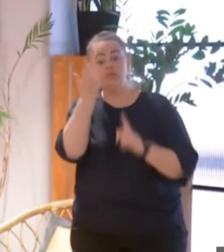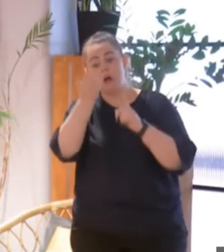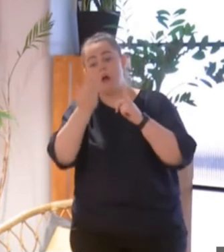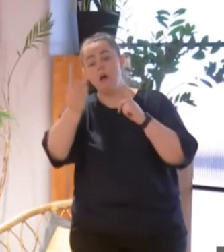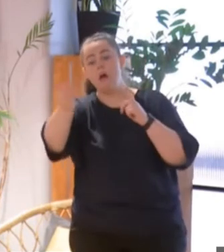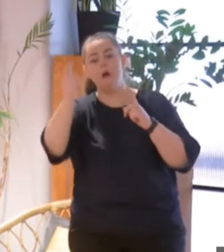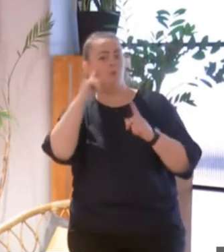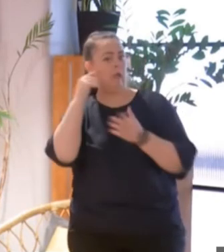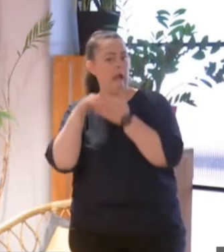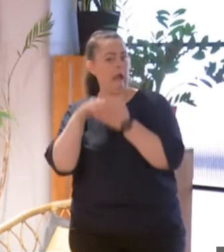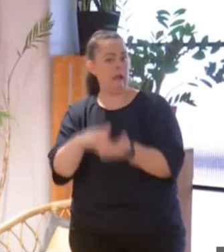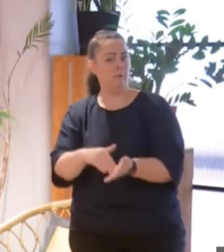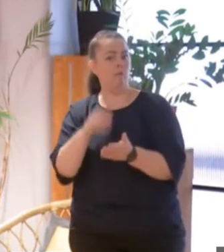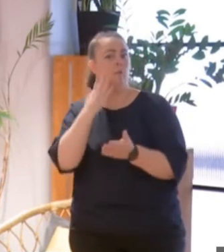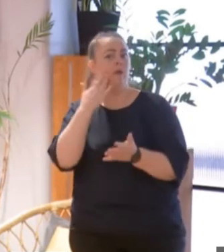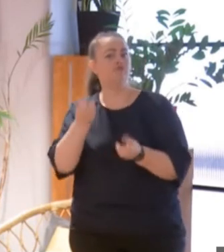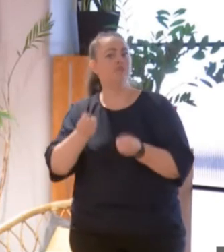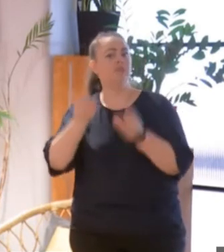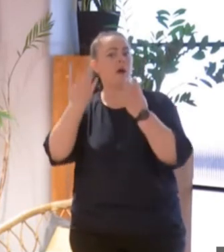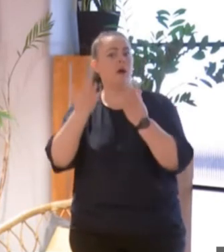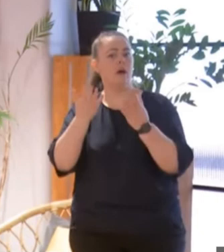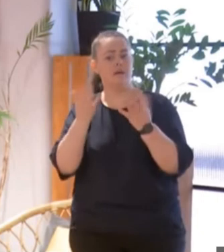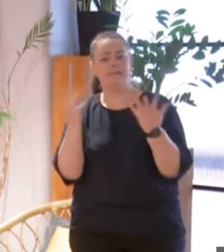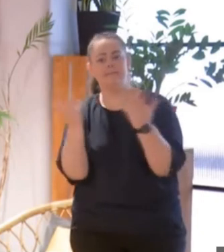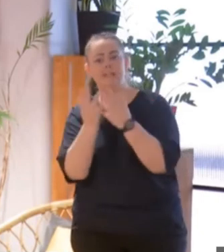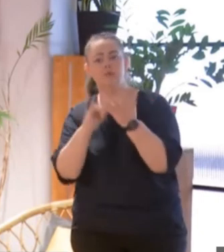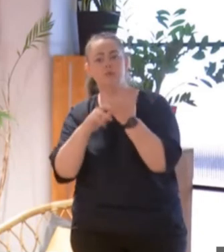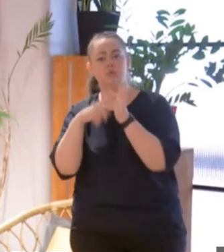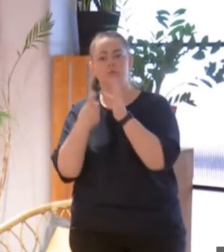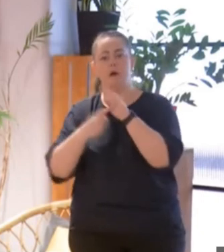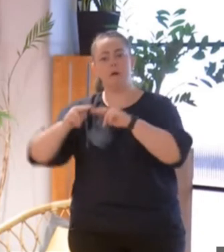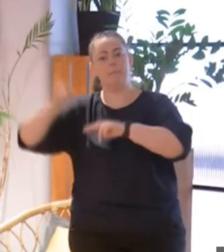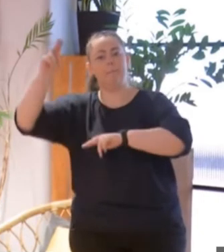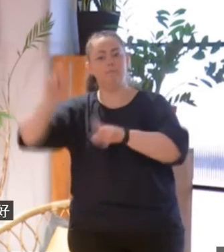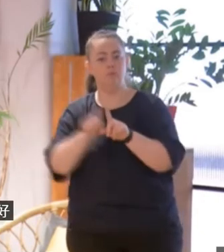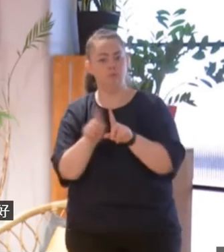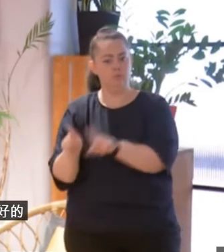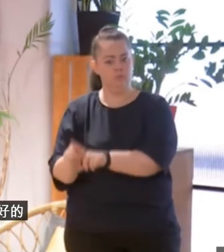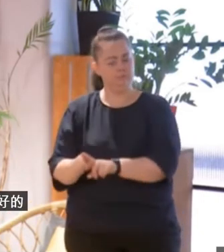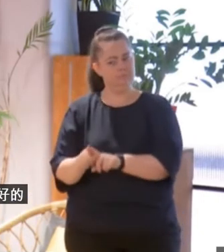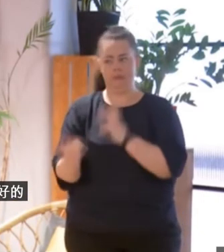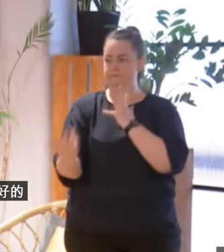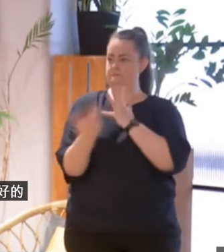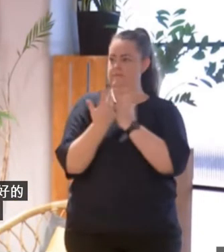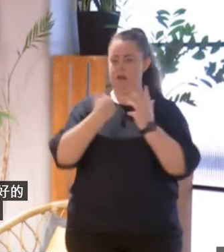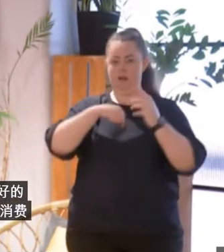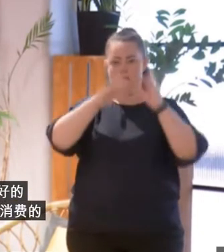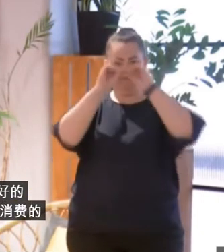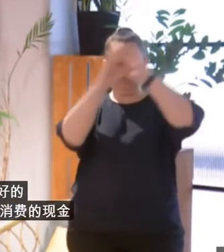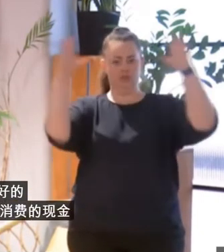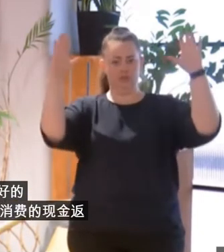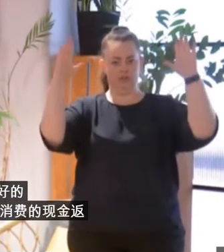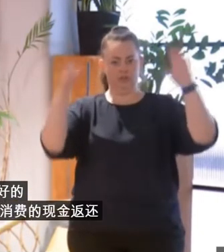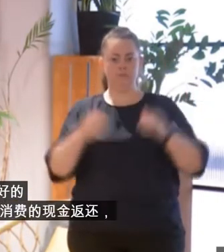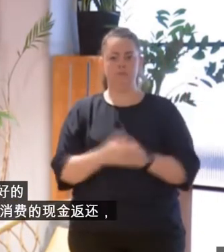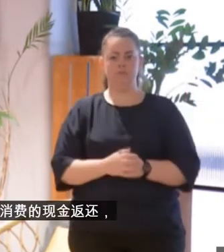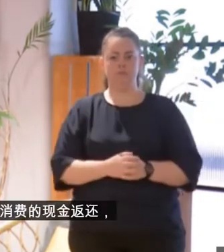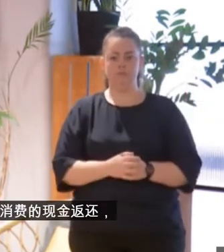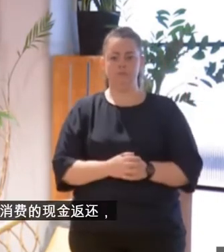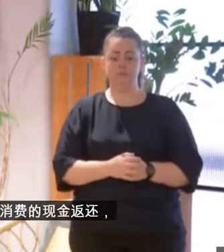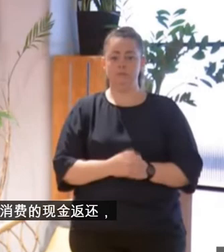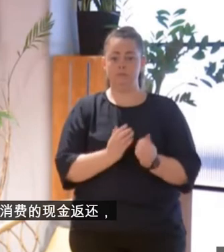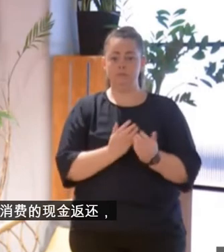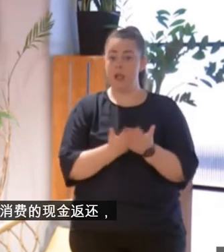retirement outcomes. This aligns exactly with our vision at Super Awards, where users grow their super by earning cash back on